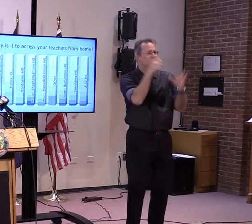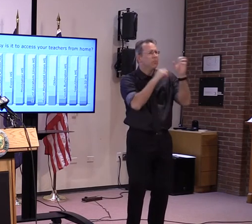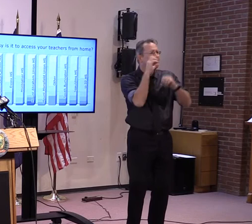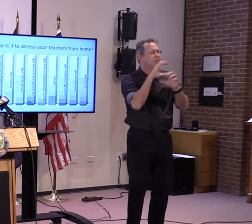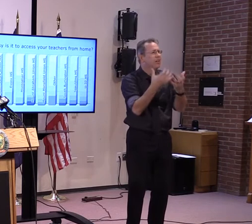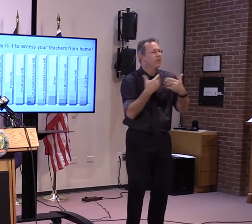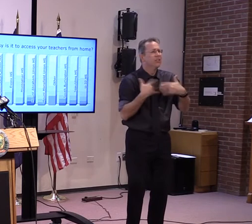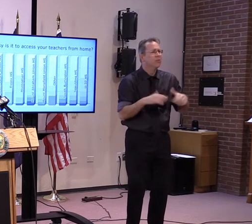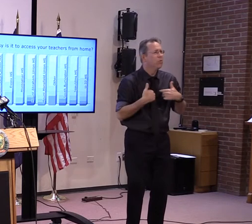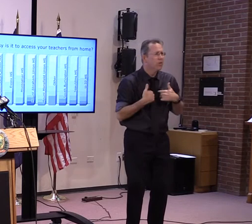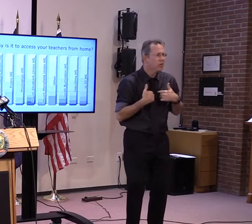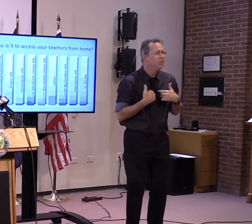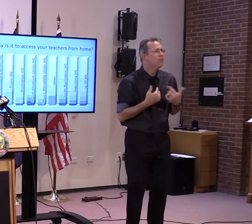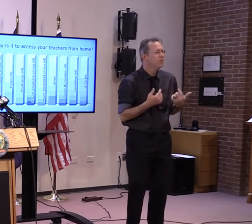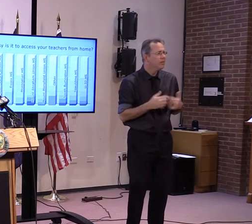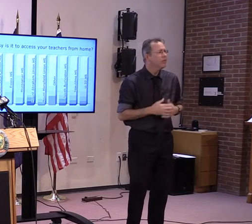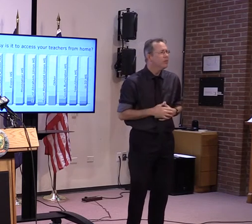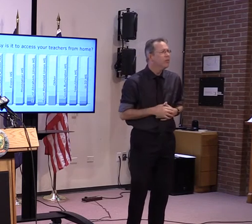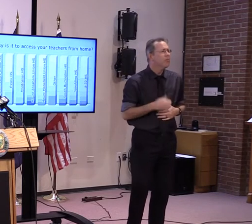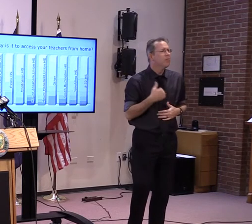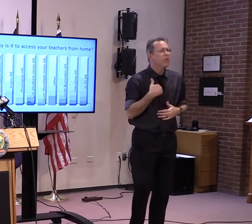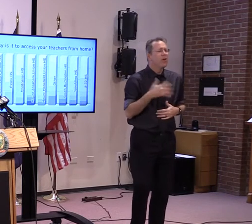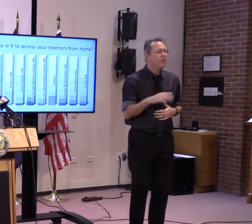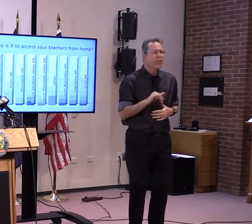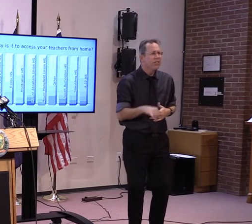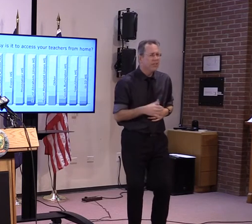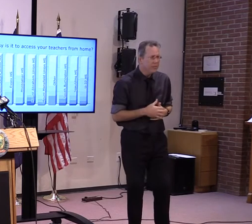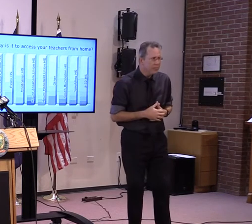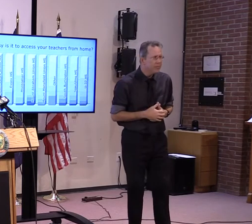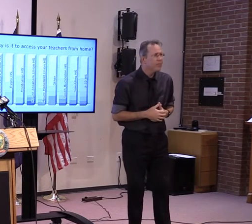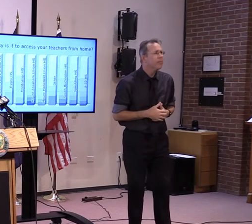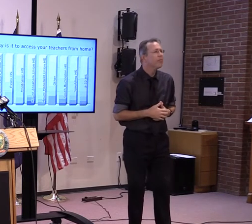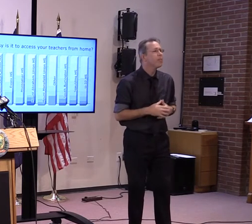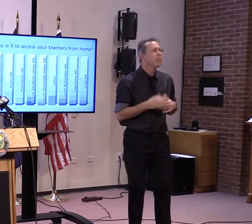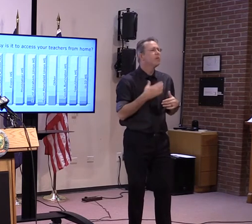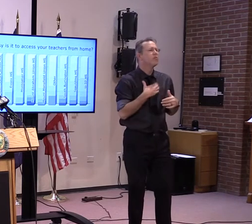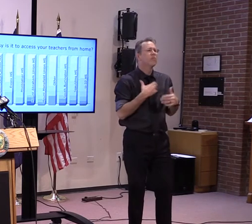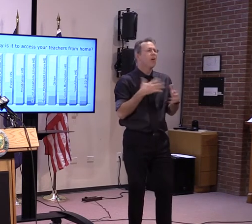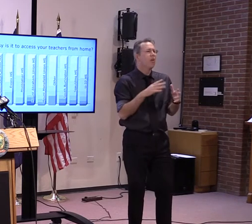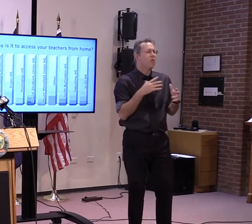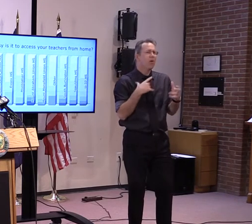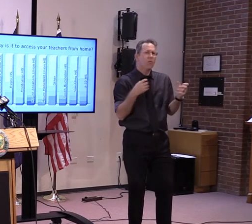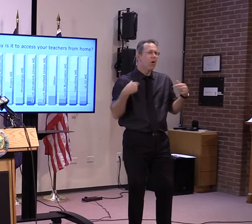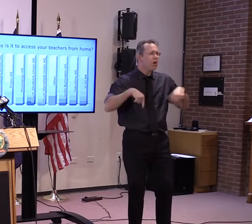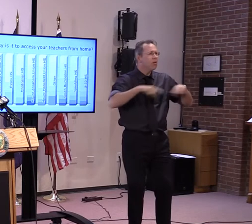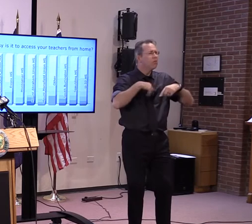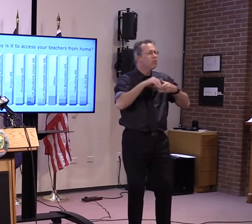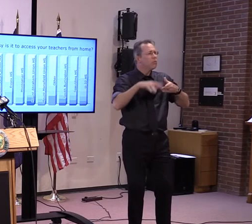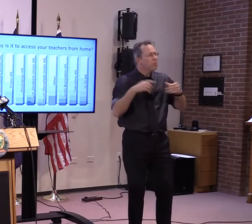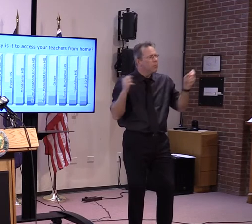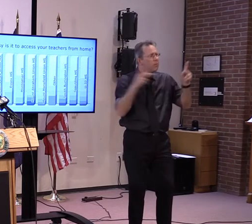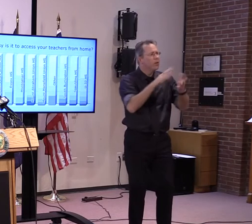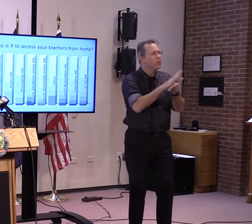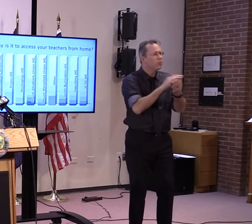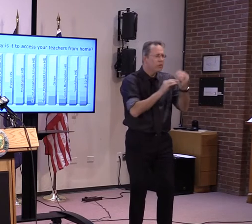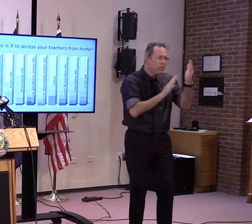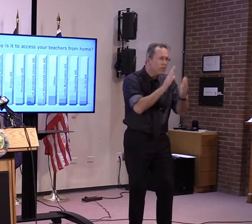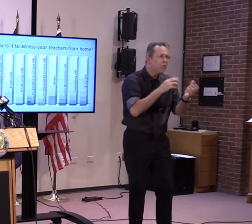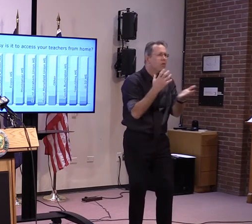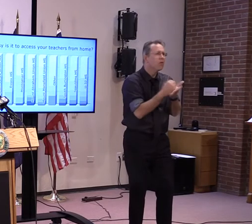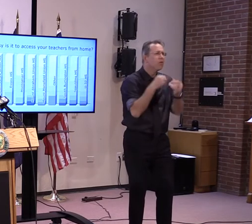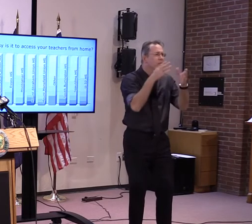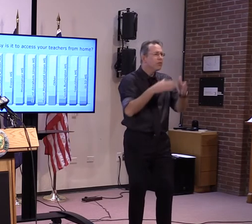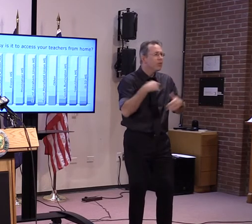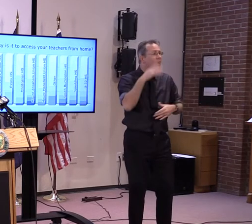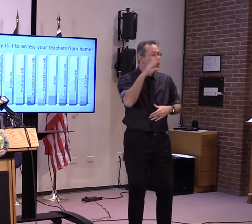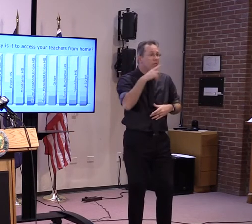year, and we need to get ourselves back to school. Teachers are struggling, and I know that I've gone to school and teachers